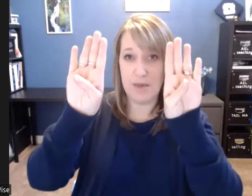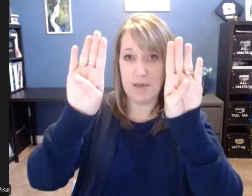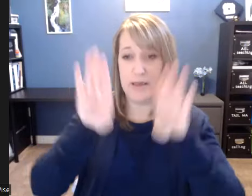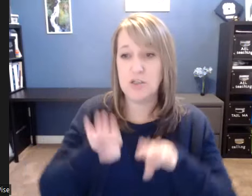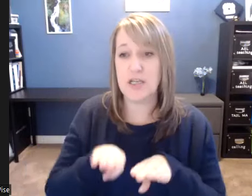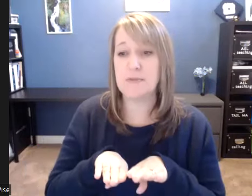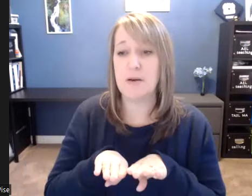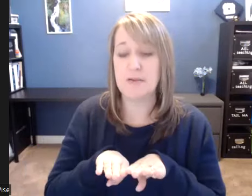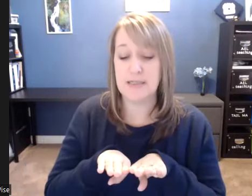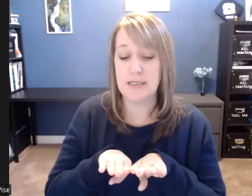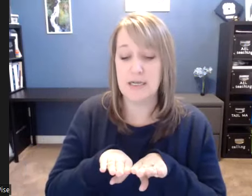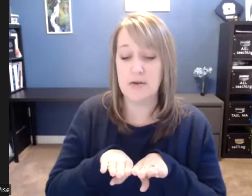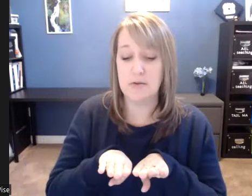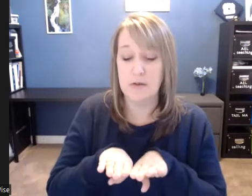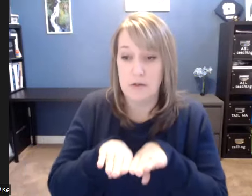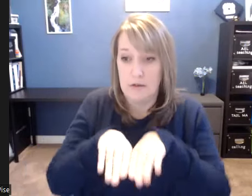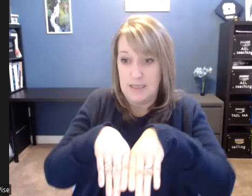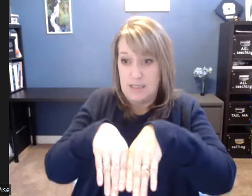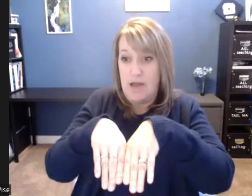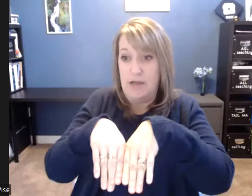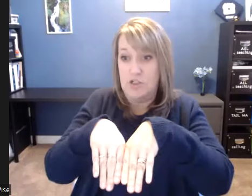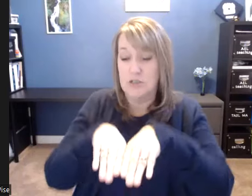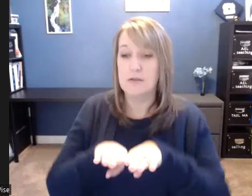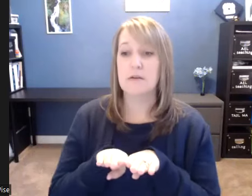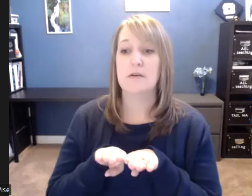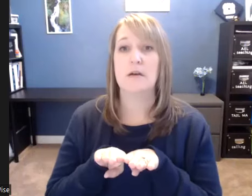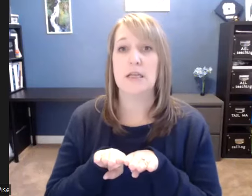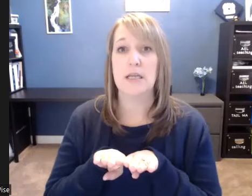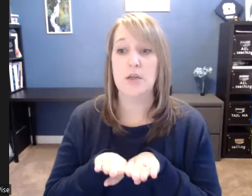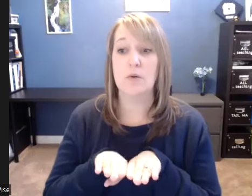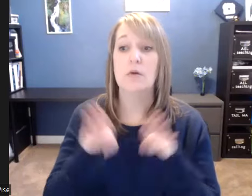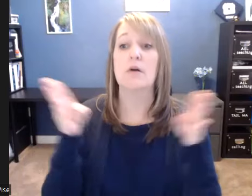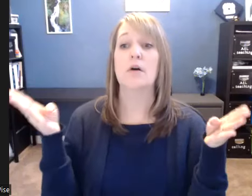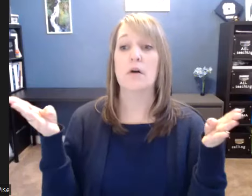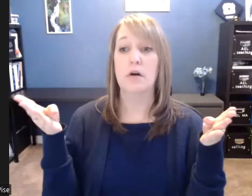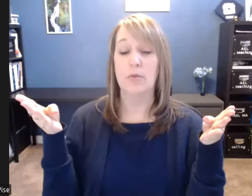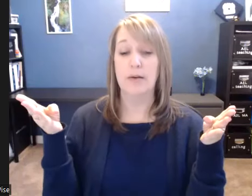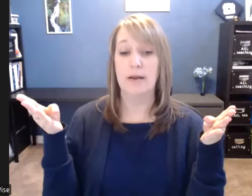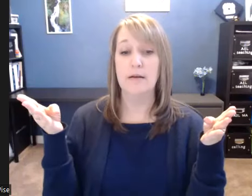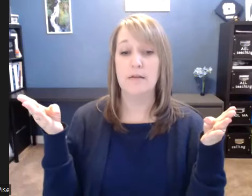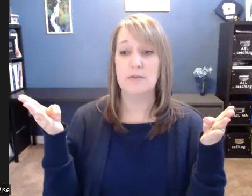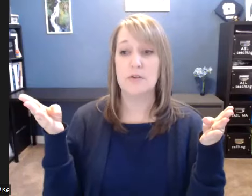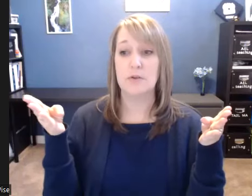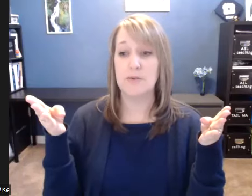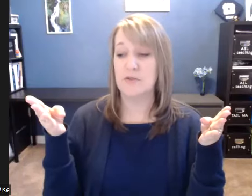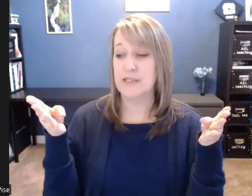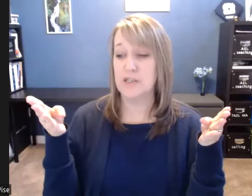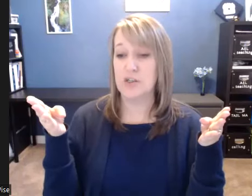B hand shapes, palms facing down, they touch, and then you open, so that your palms are facing each other